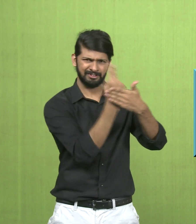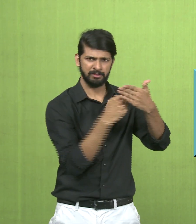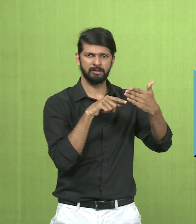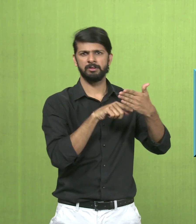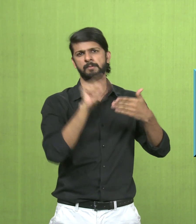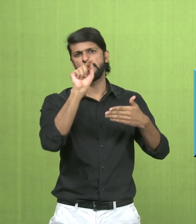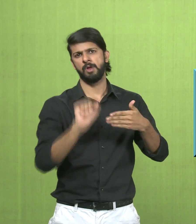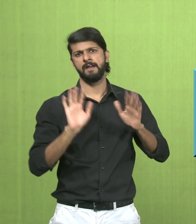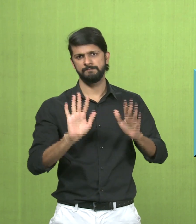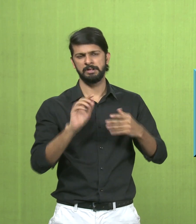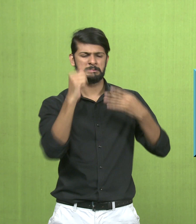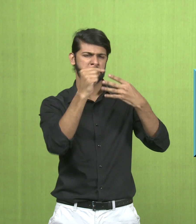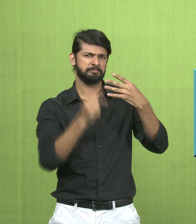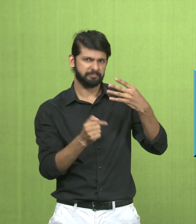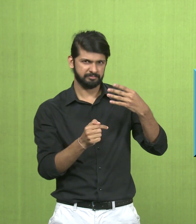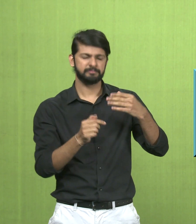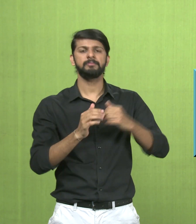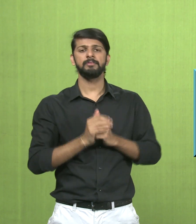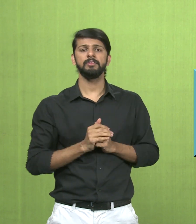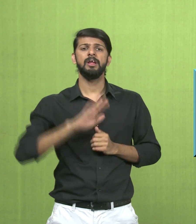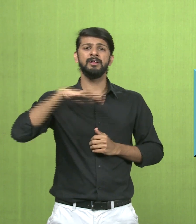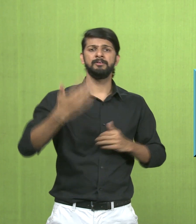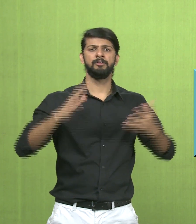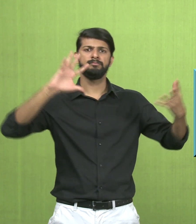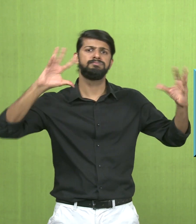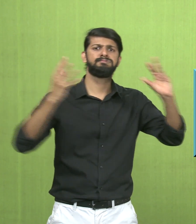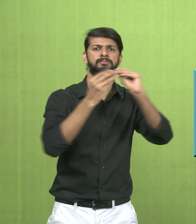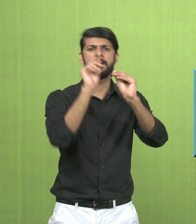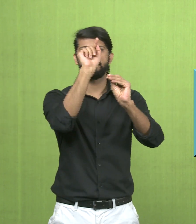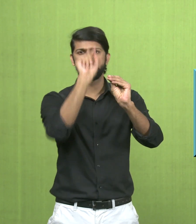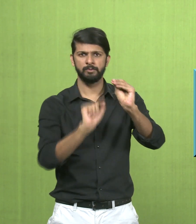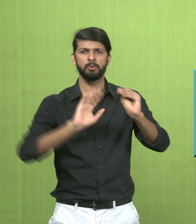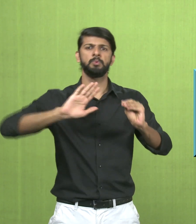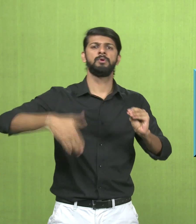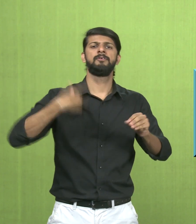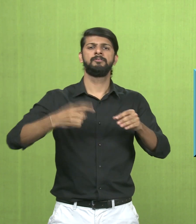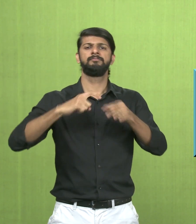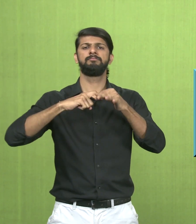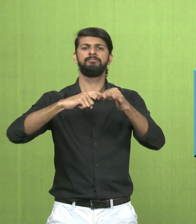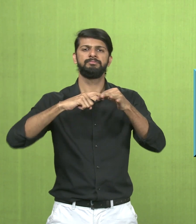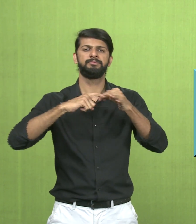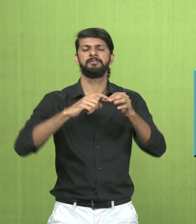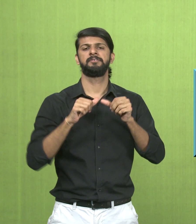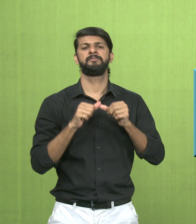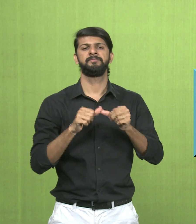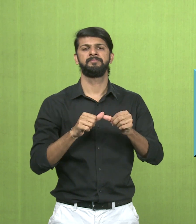Then the artwork with dry mediums. Finally, the summary, and then the questions and